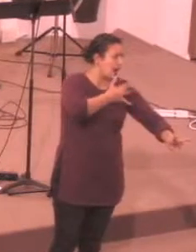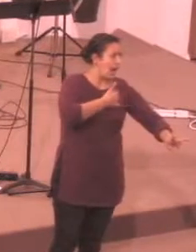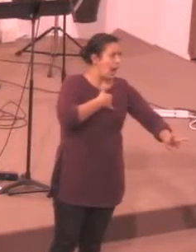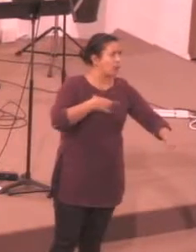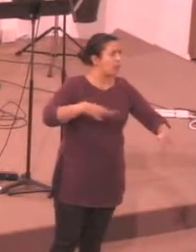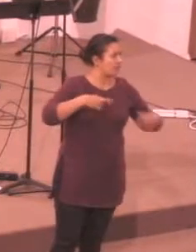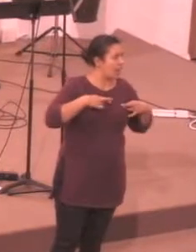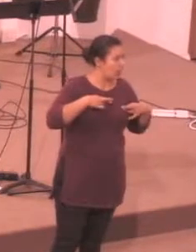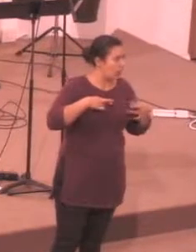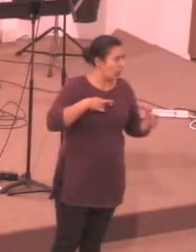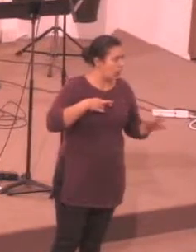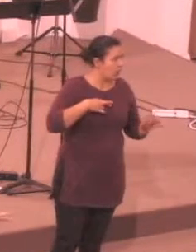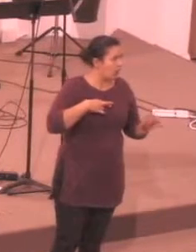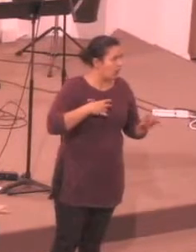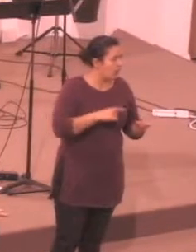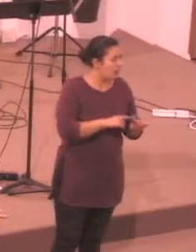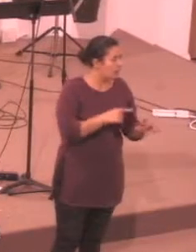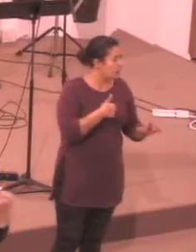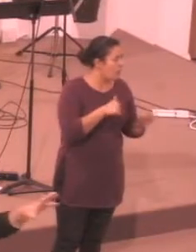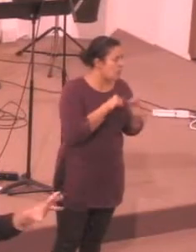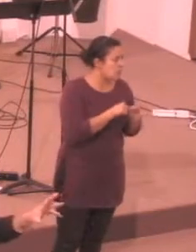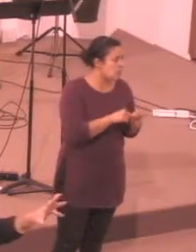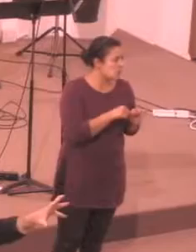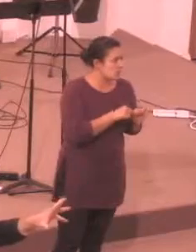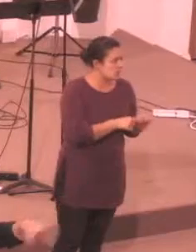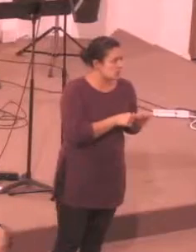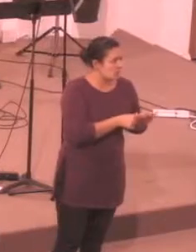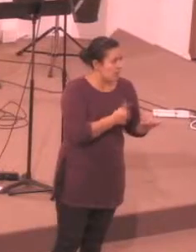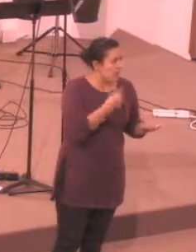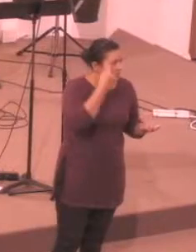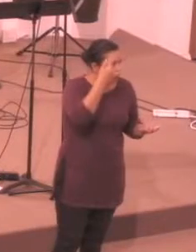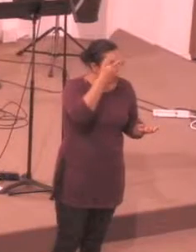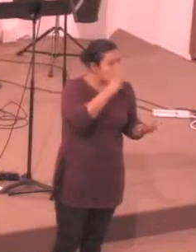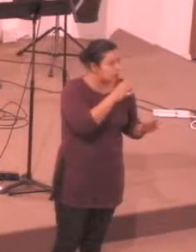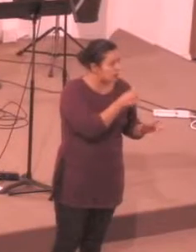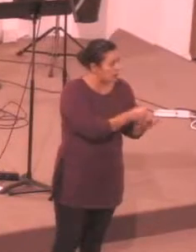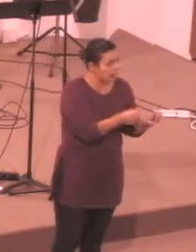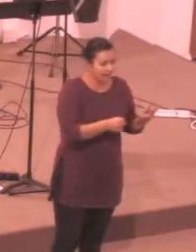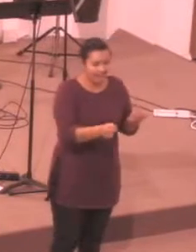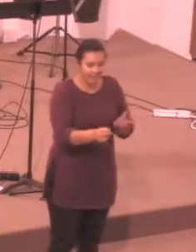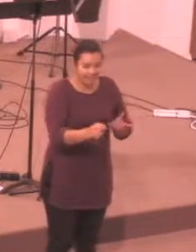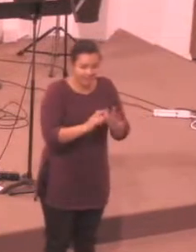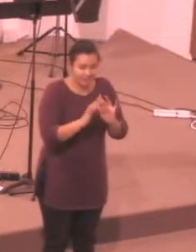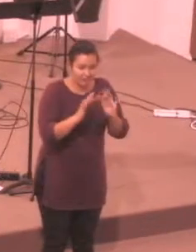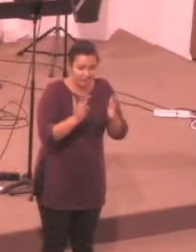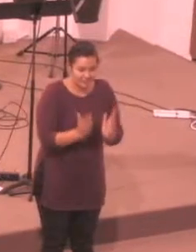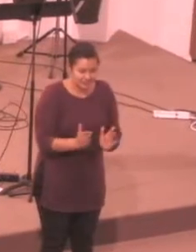out and put me into somewhere where there was a bunch of Christians.